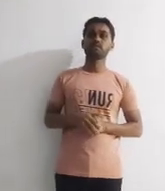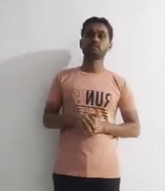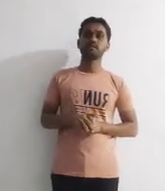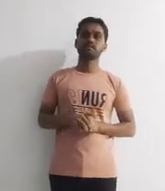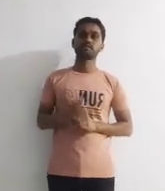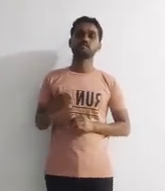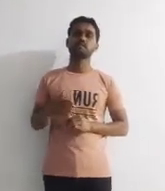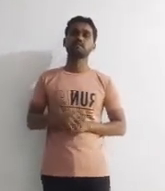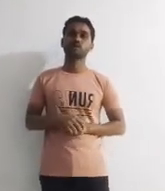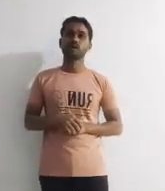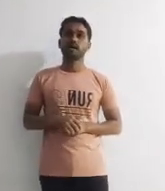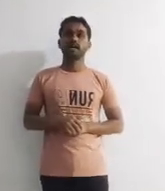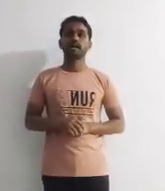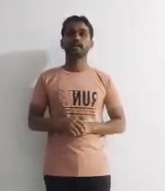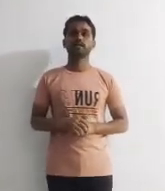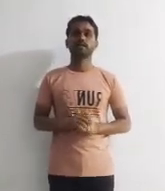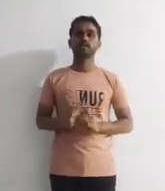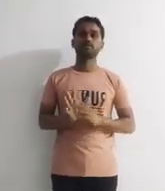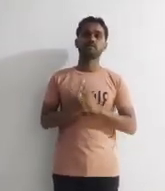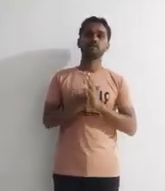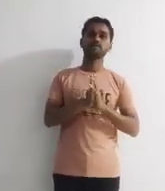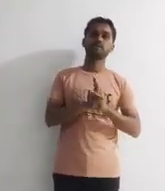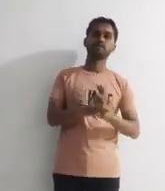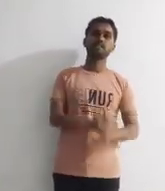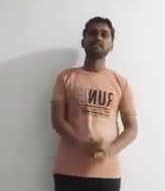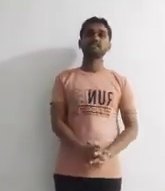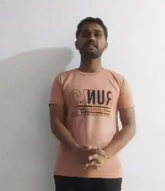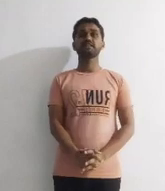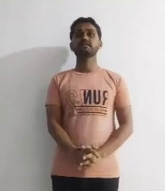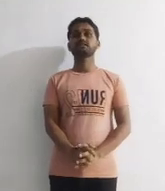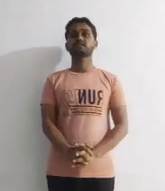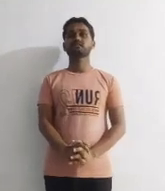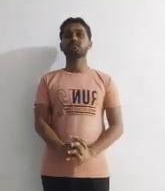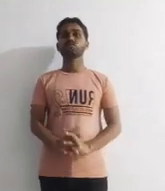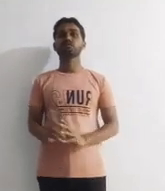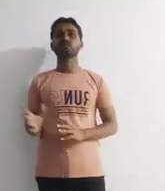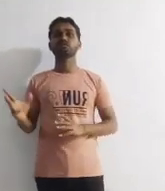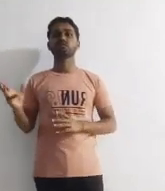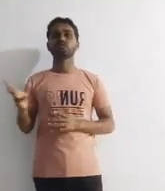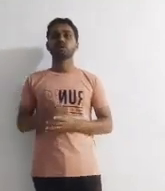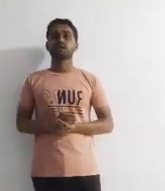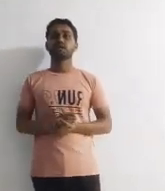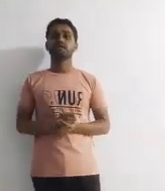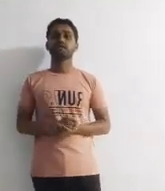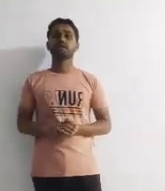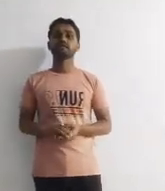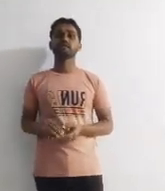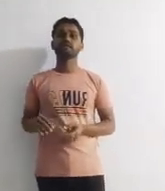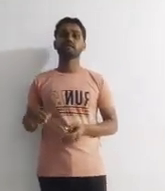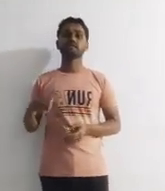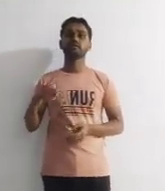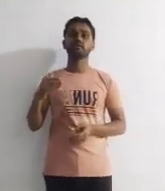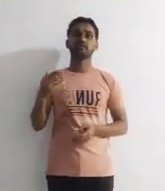some systems also. And process-based multitasking is most of the time it is